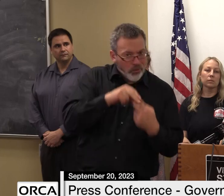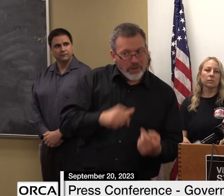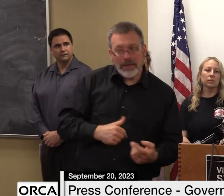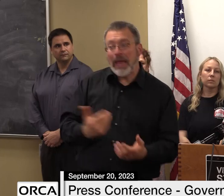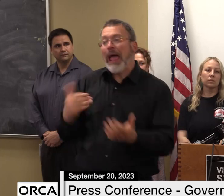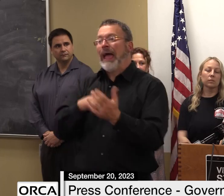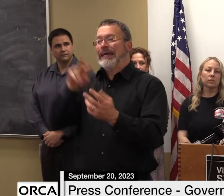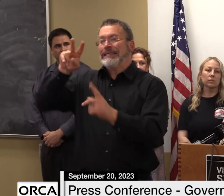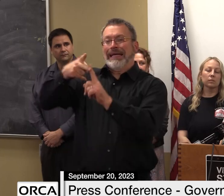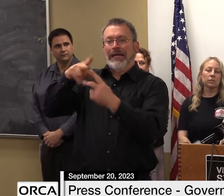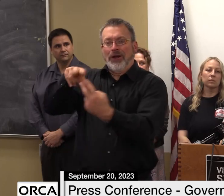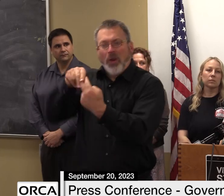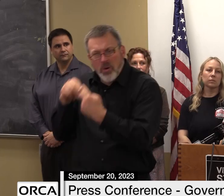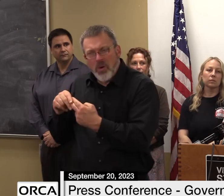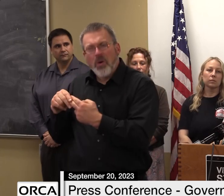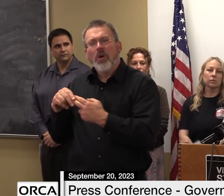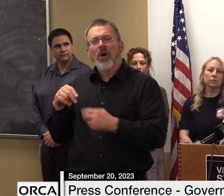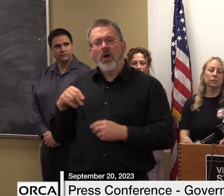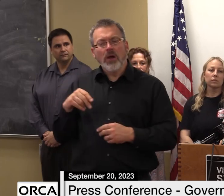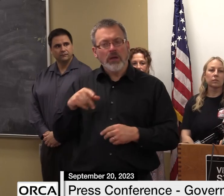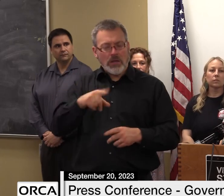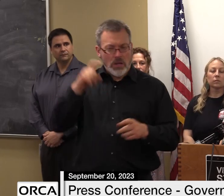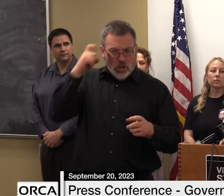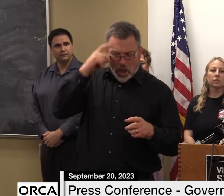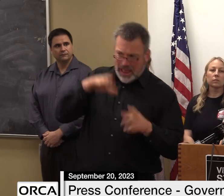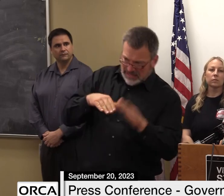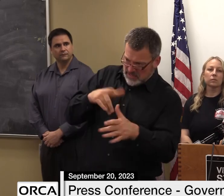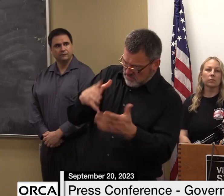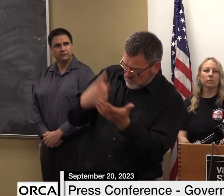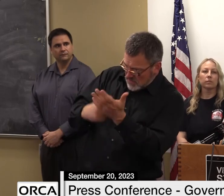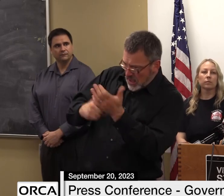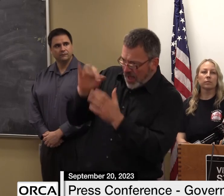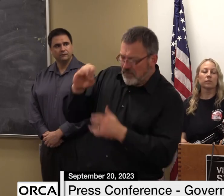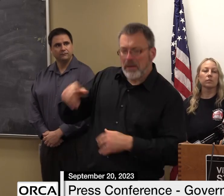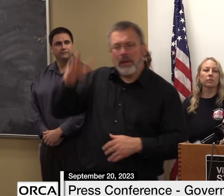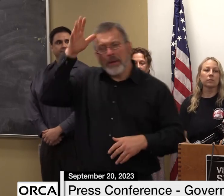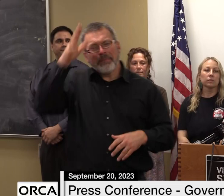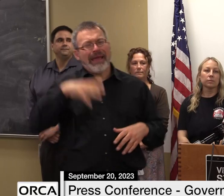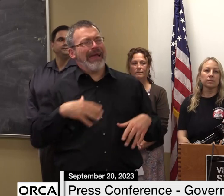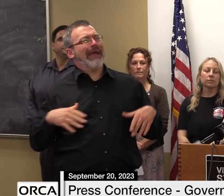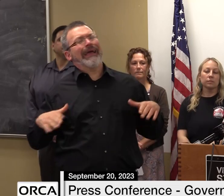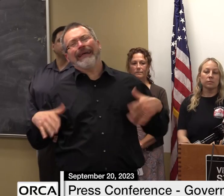him, have you talked to FEMA about your status? Well, they gave me a denial letter.